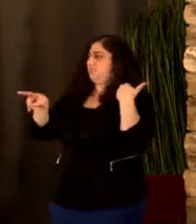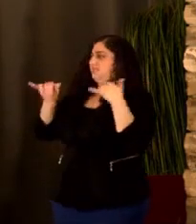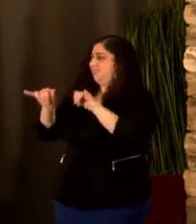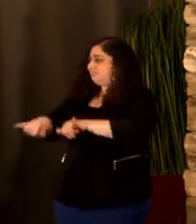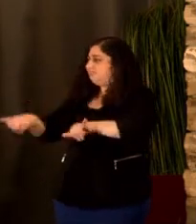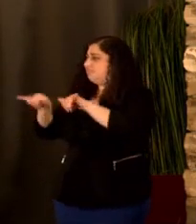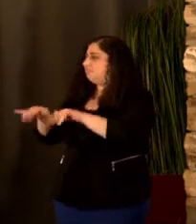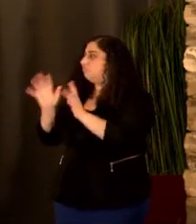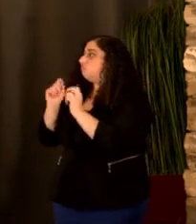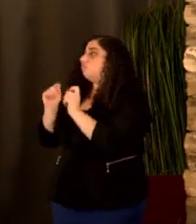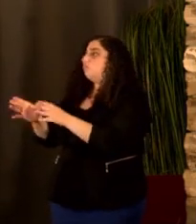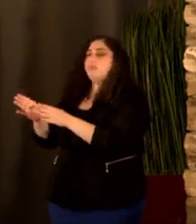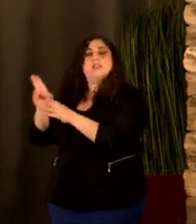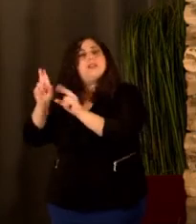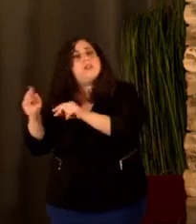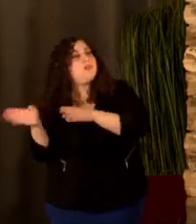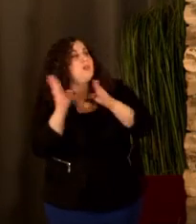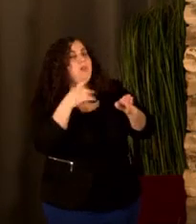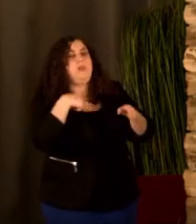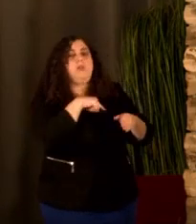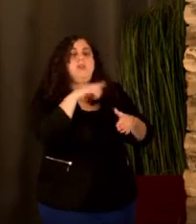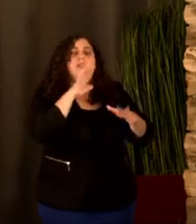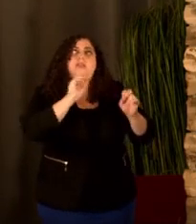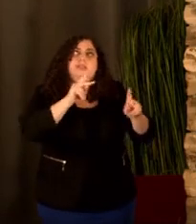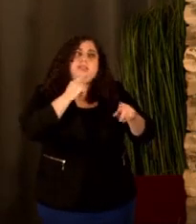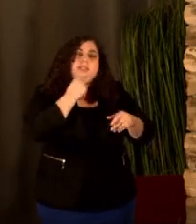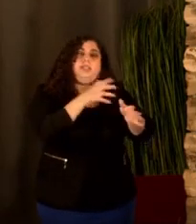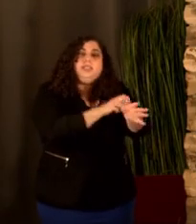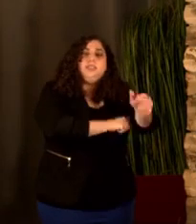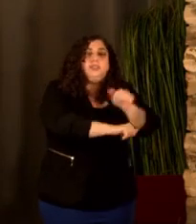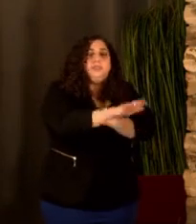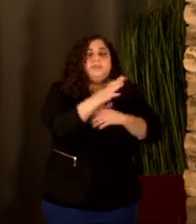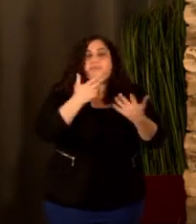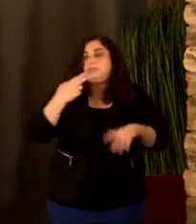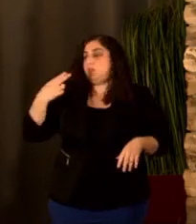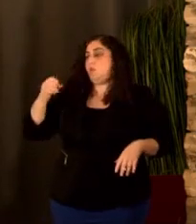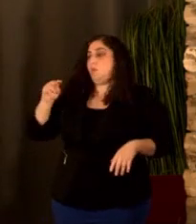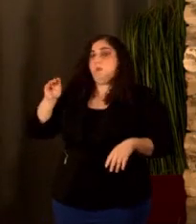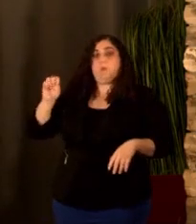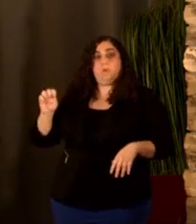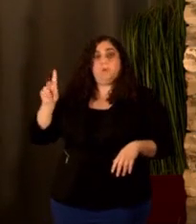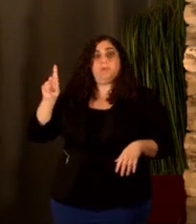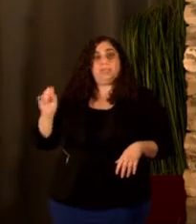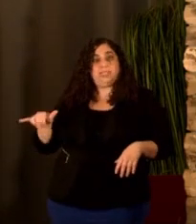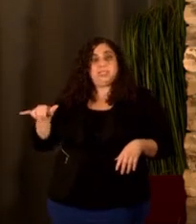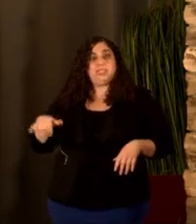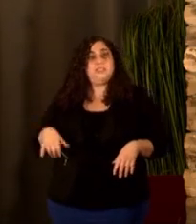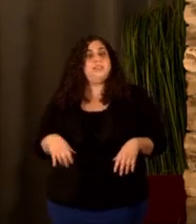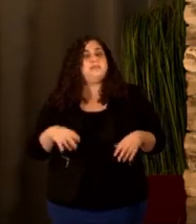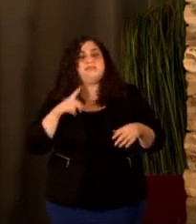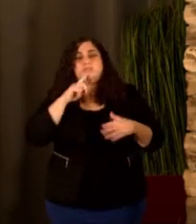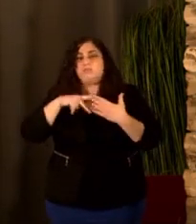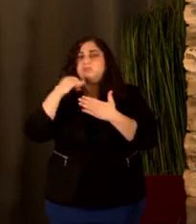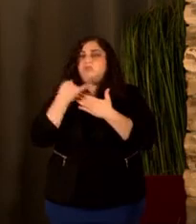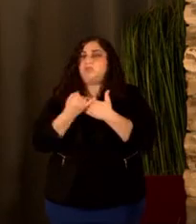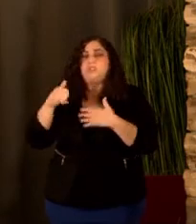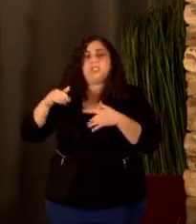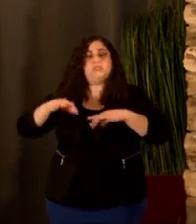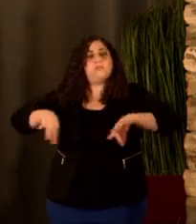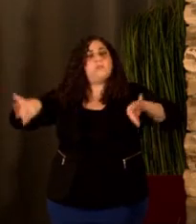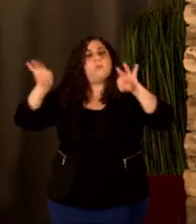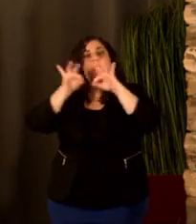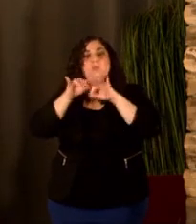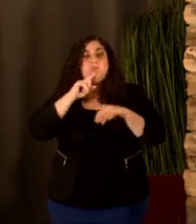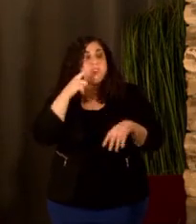an idea, Project Room Key and Home Key. And the two elected officials you just heard from used